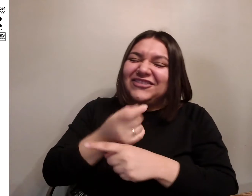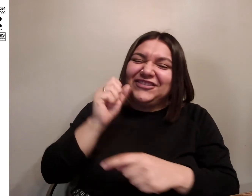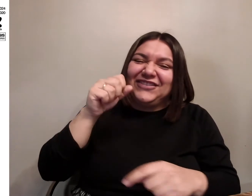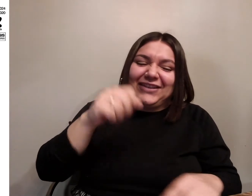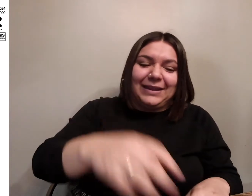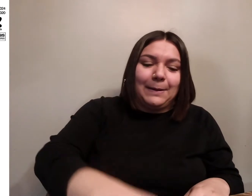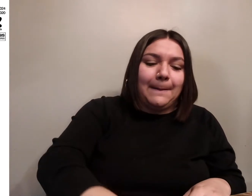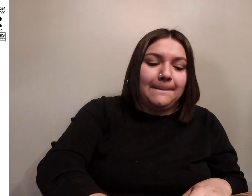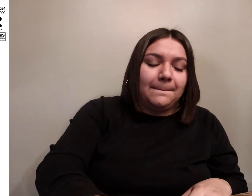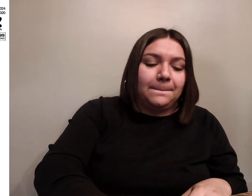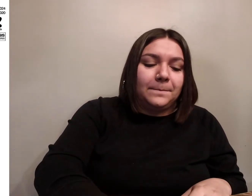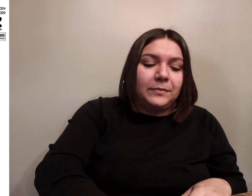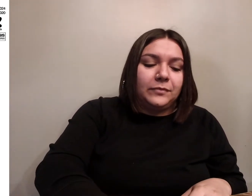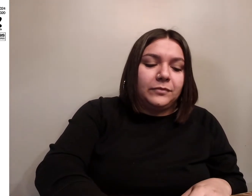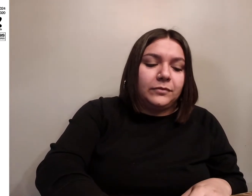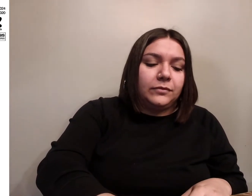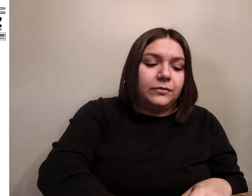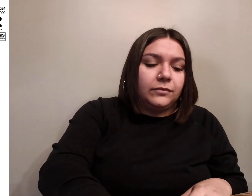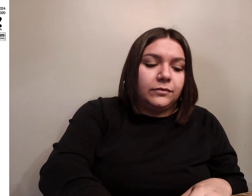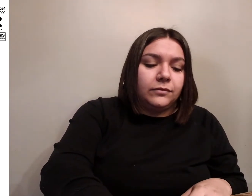Boiling. I think yeah,